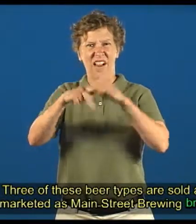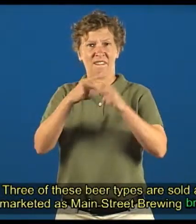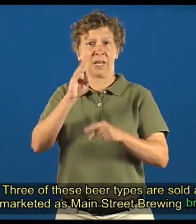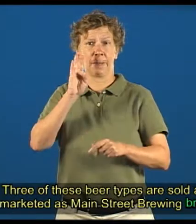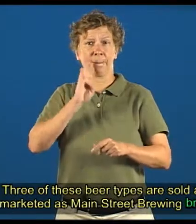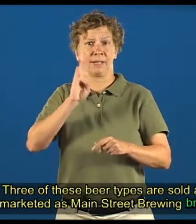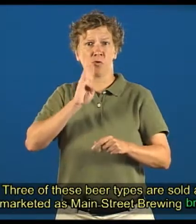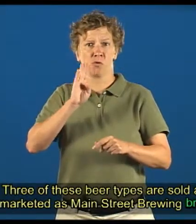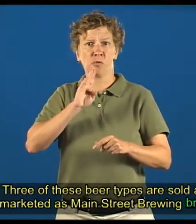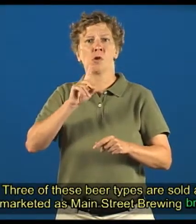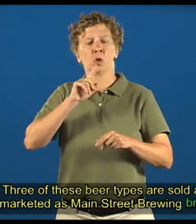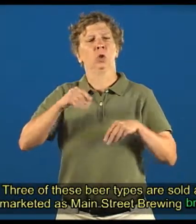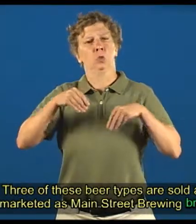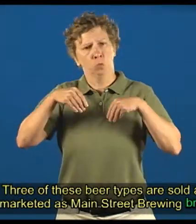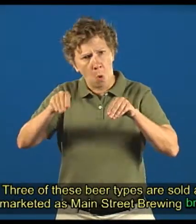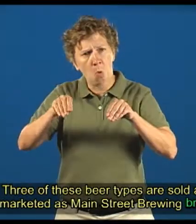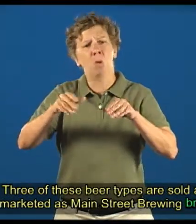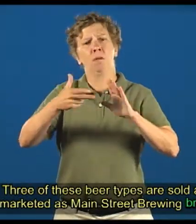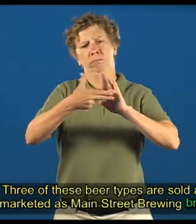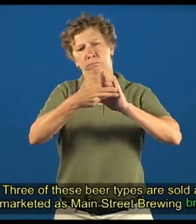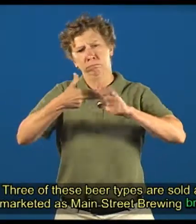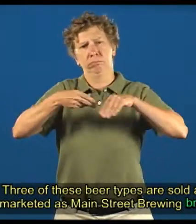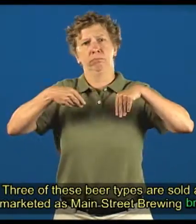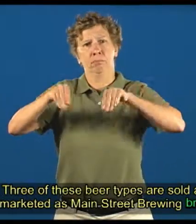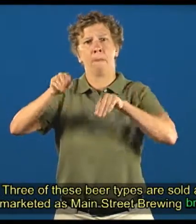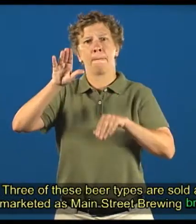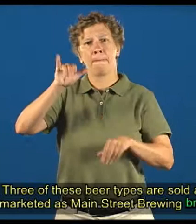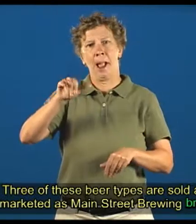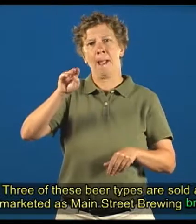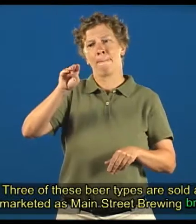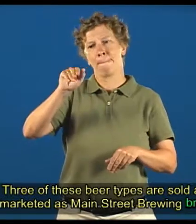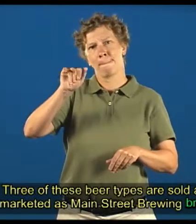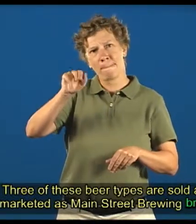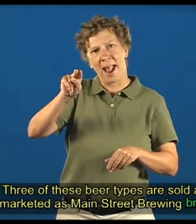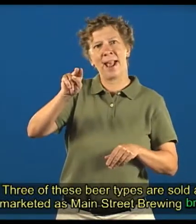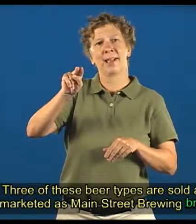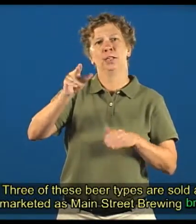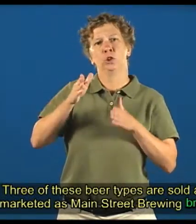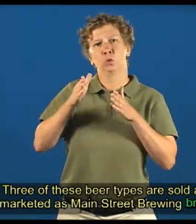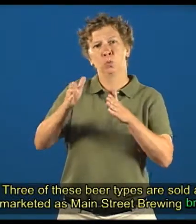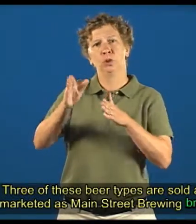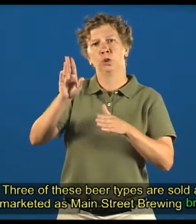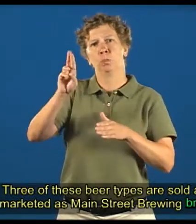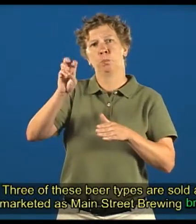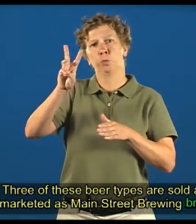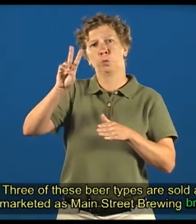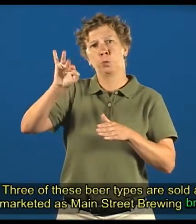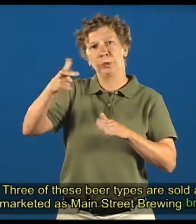3 of these beer types are sold and marketed as Main Street Brewing brand.